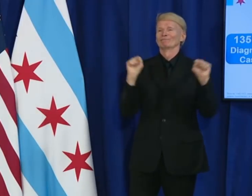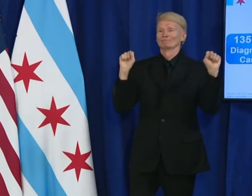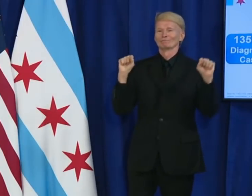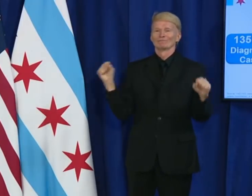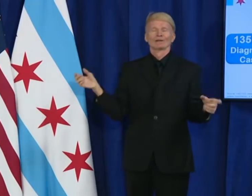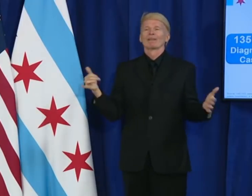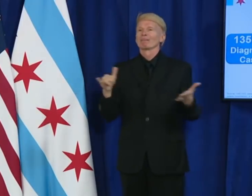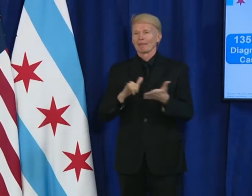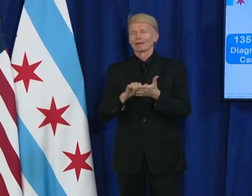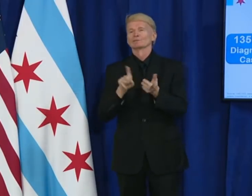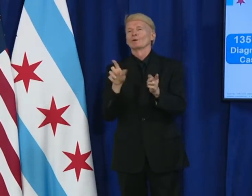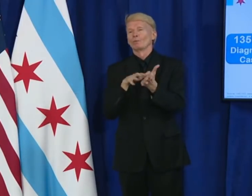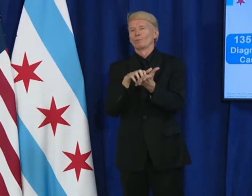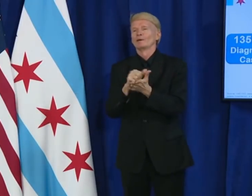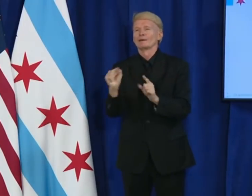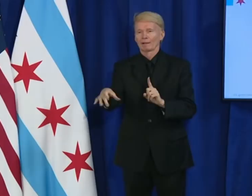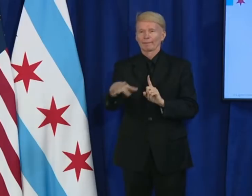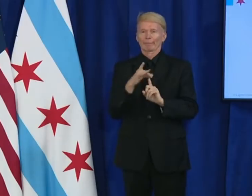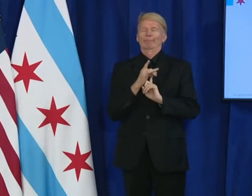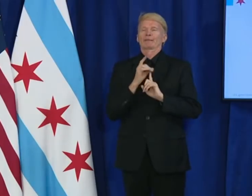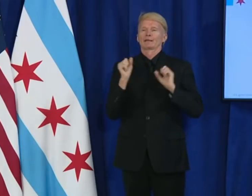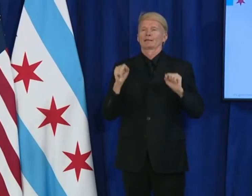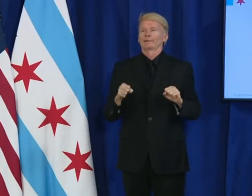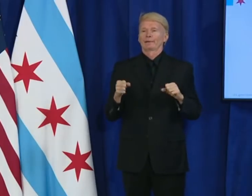see COVID spread.